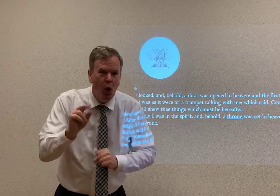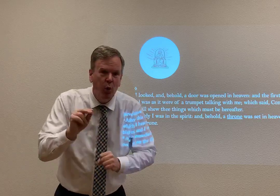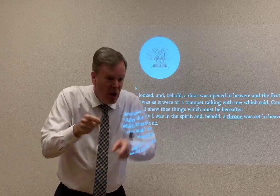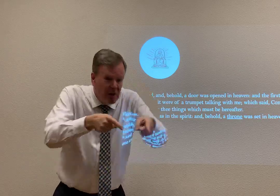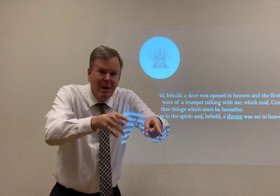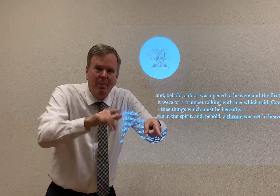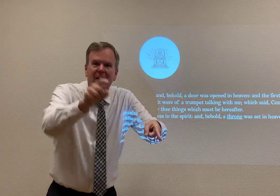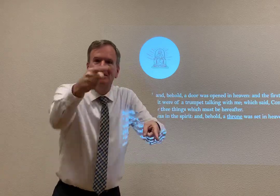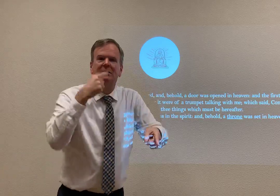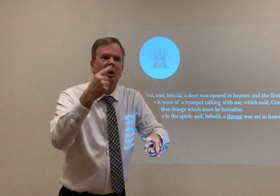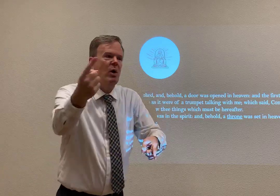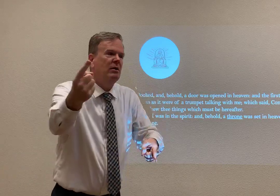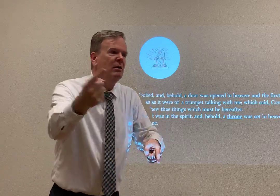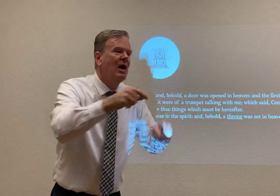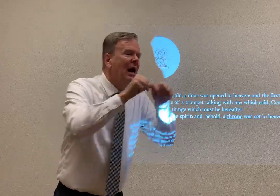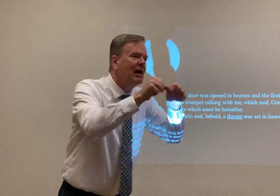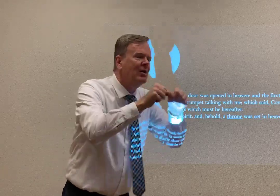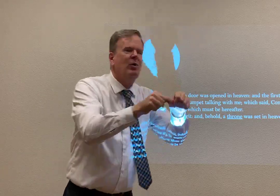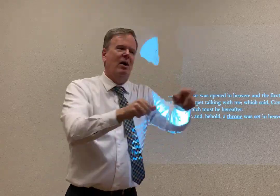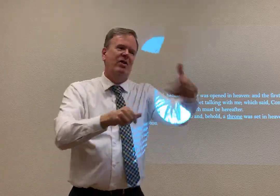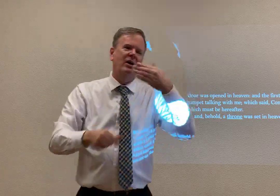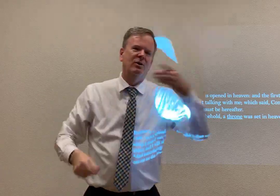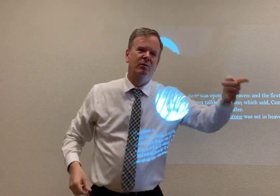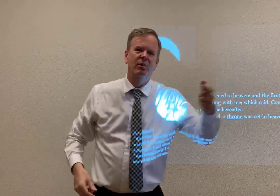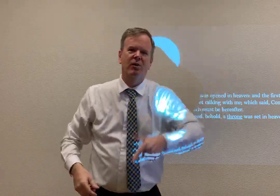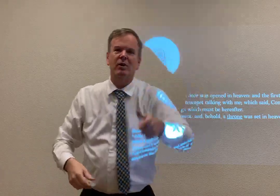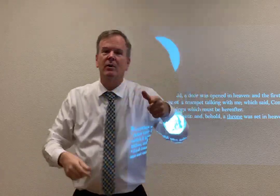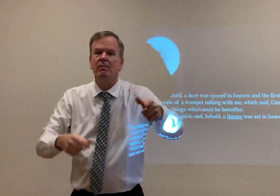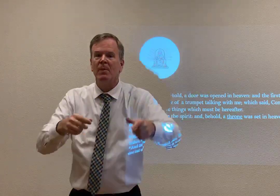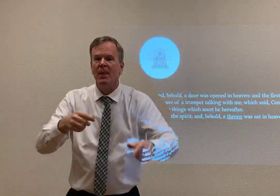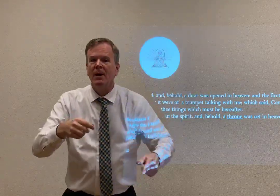I'm not exaggerating. This is what our Bible says. Amen.